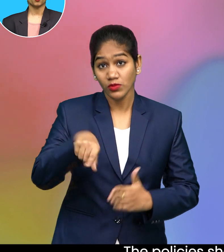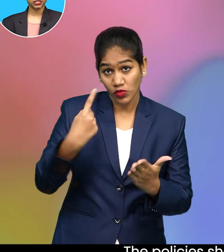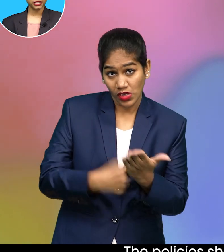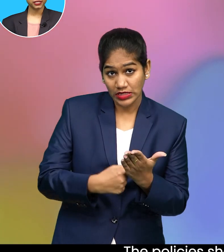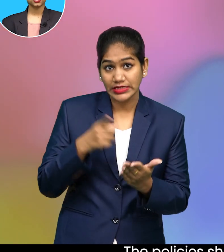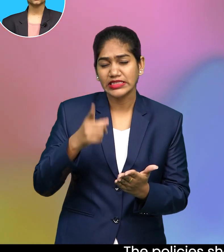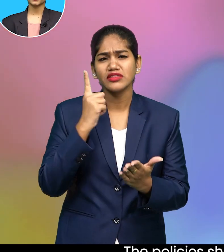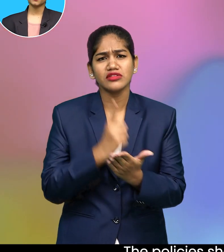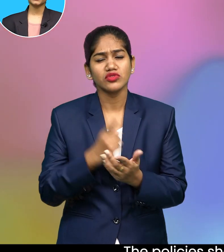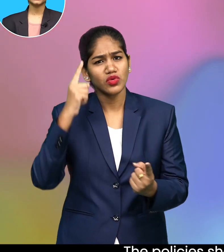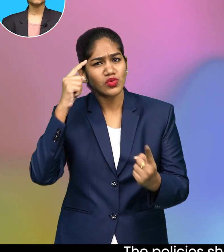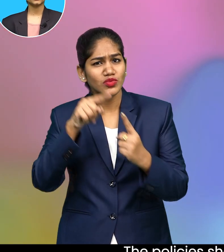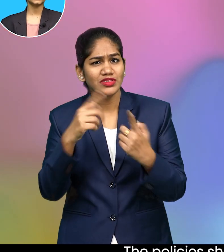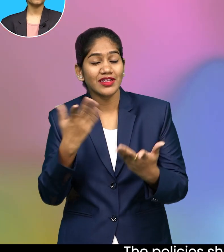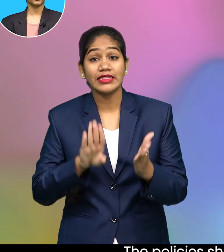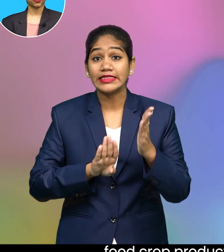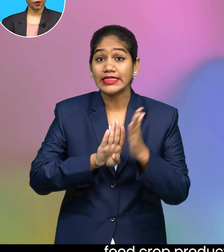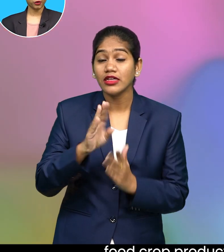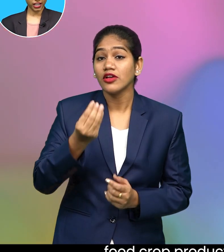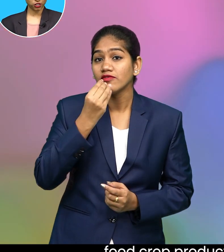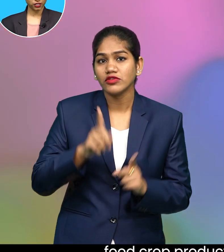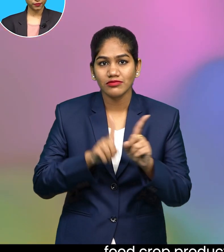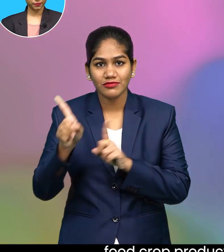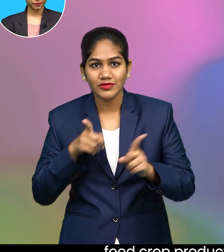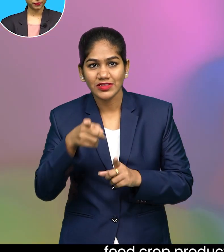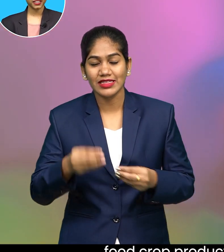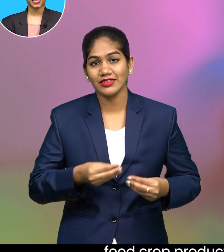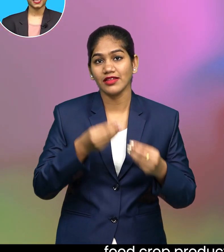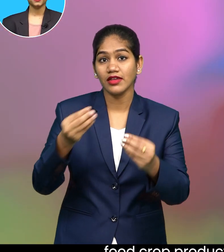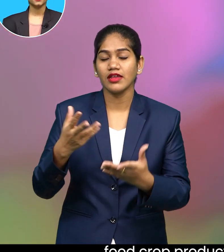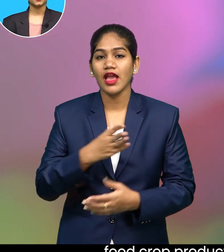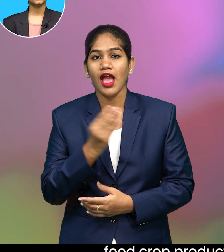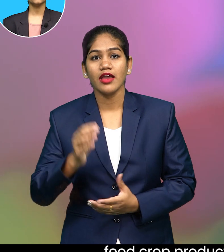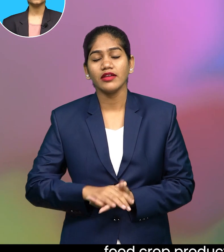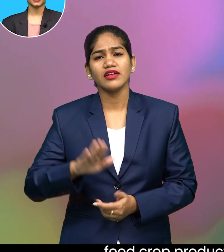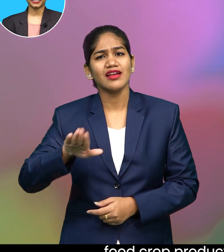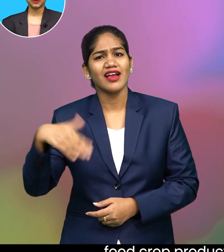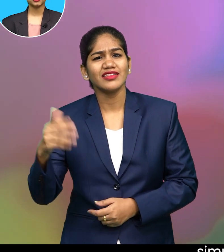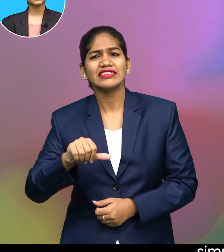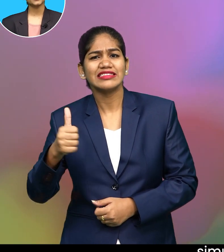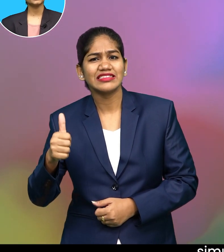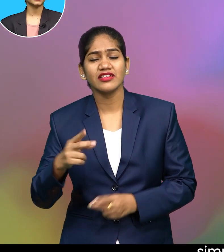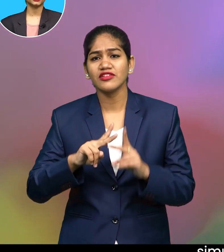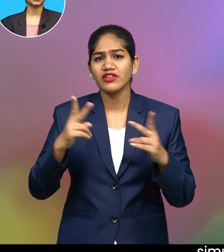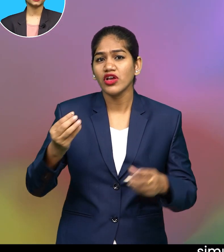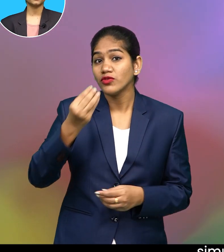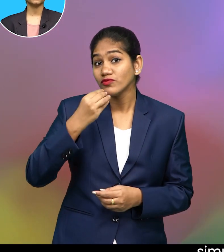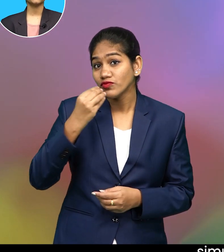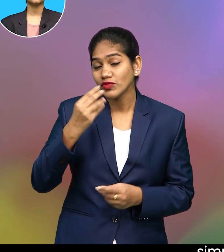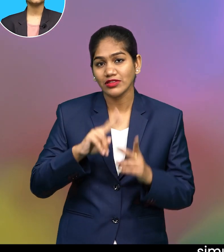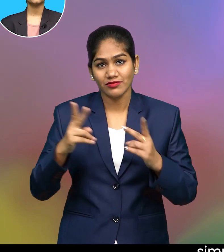The policies should aim at increasing food crop production and other food items